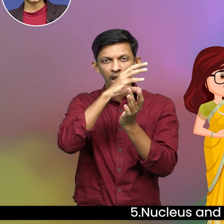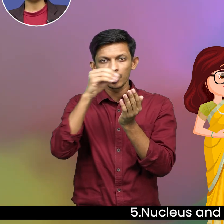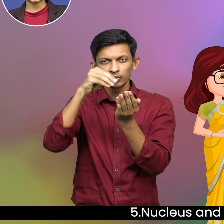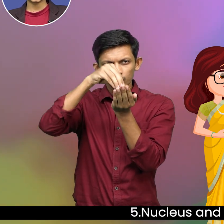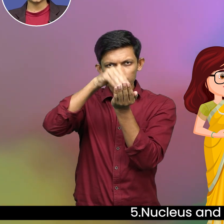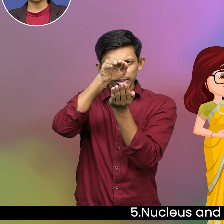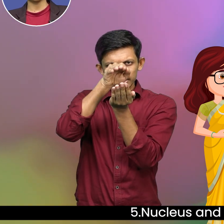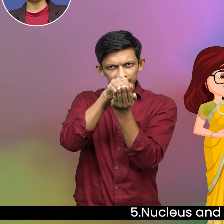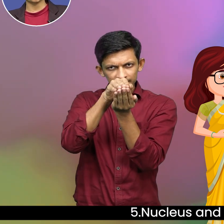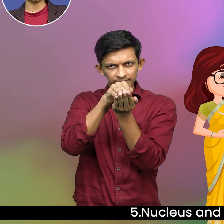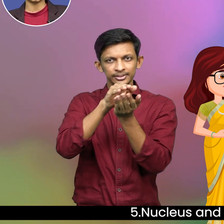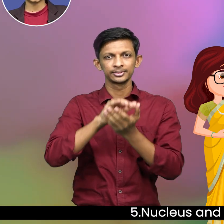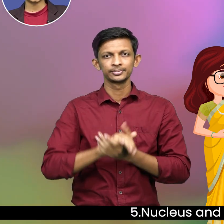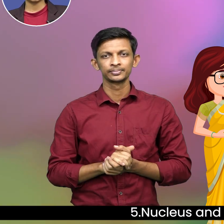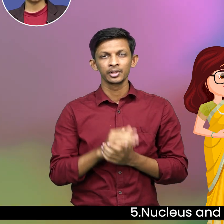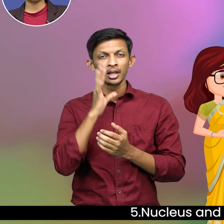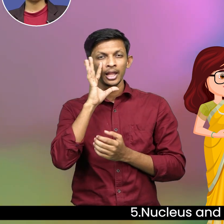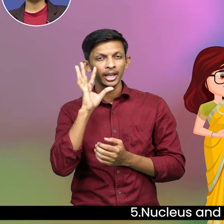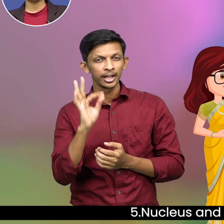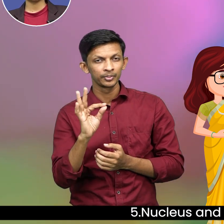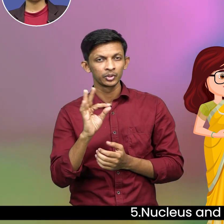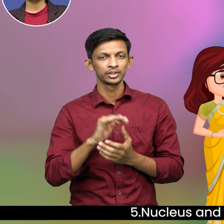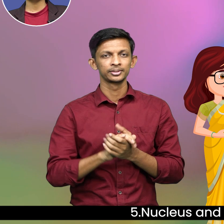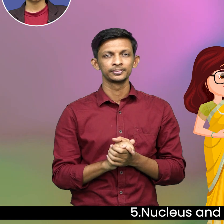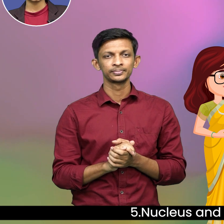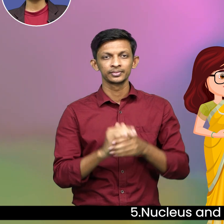Nucleus and vacuole are prominent.